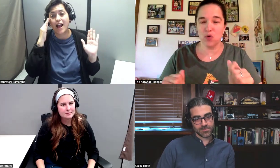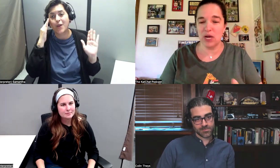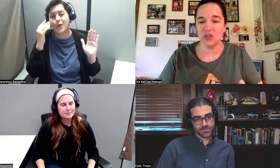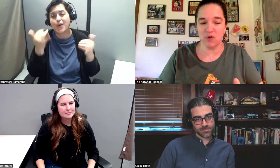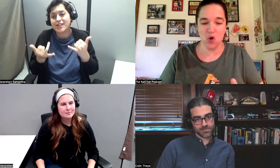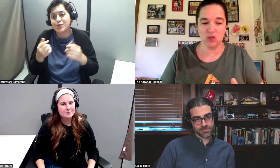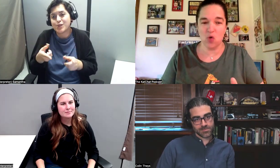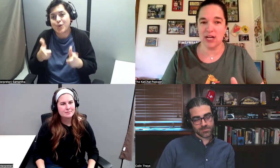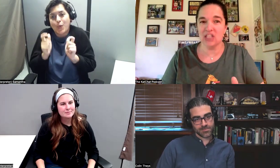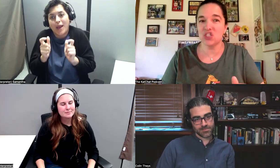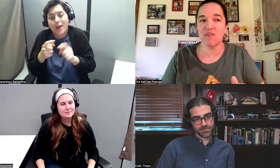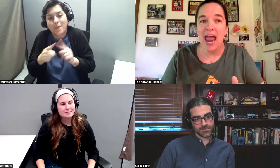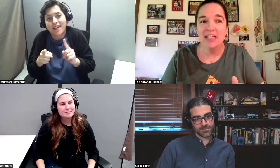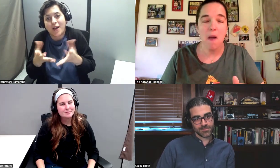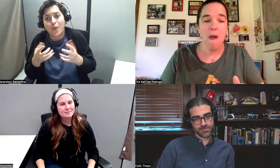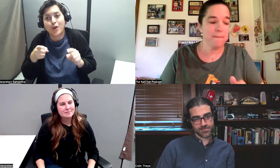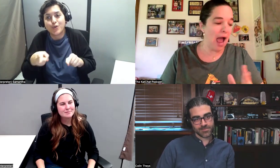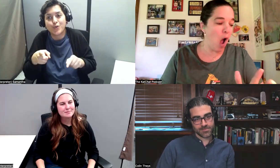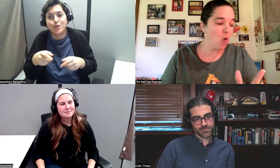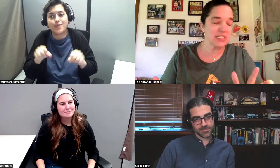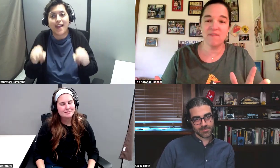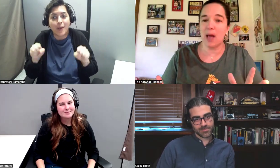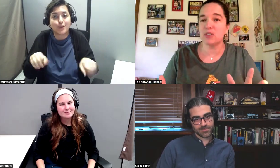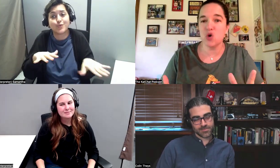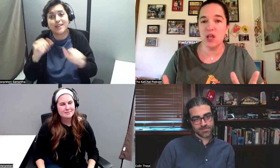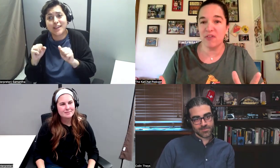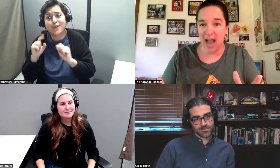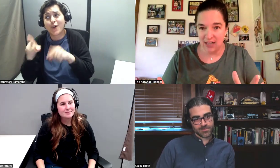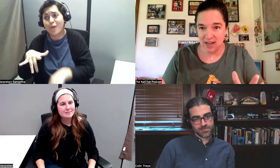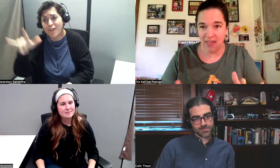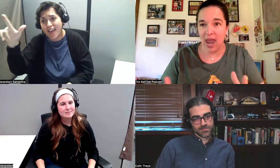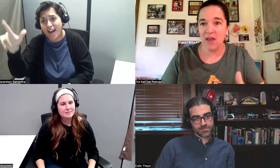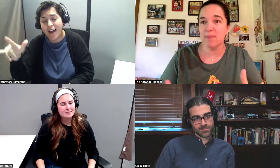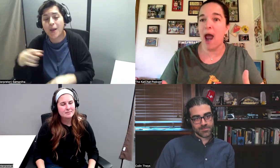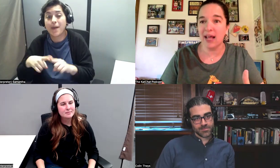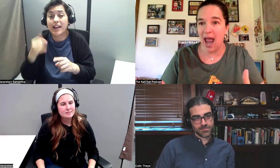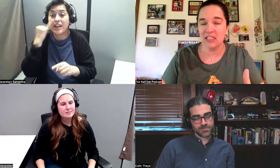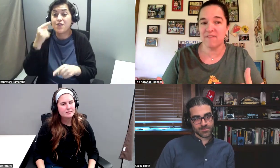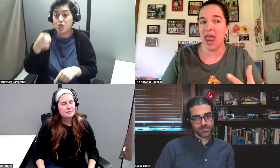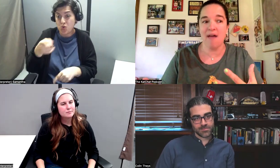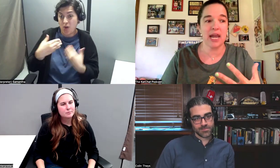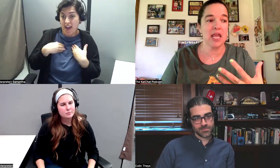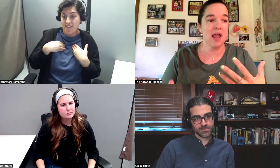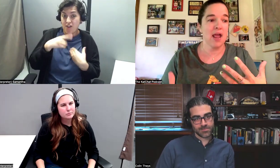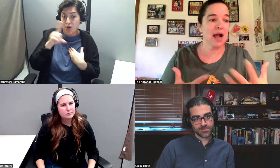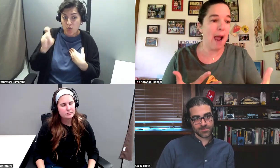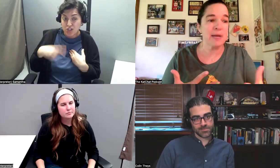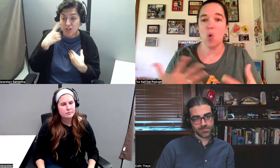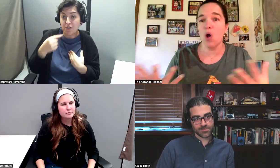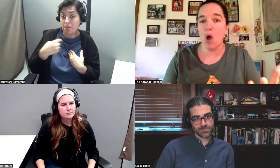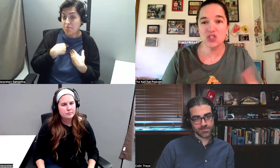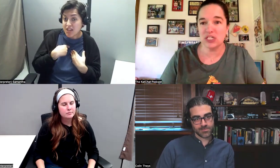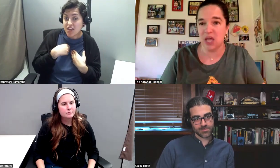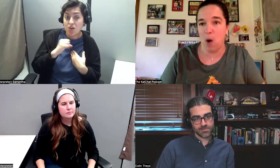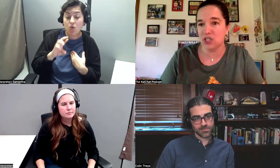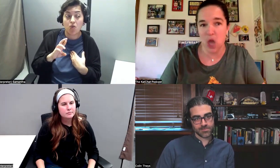chat through interview so you can catch your flight. But I always give an opportunity for the guests at the end of the podcast if they have any comments